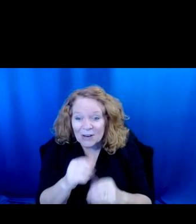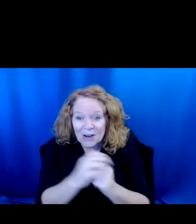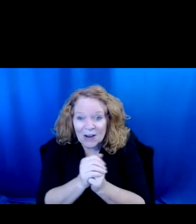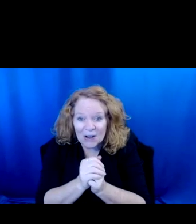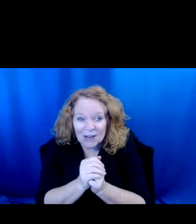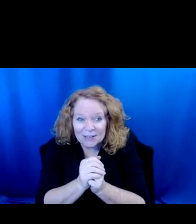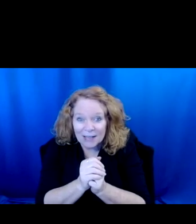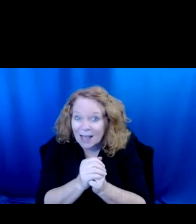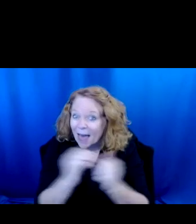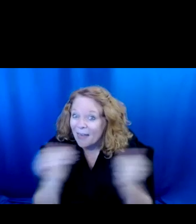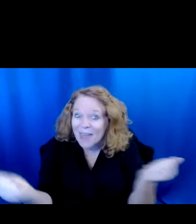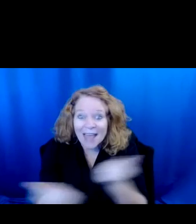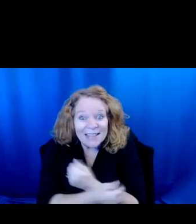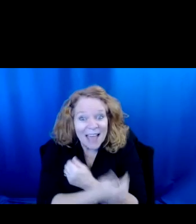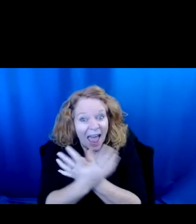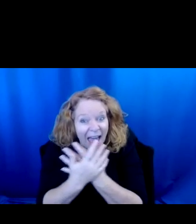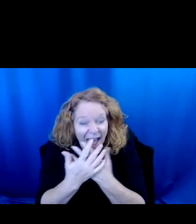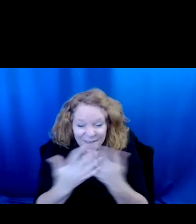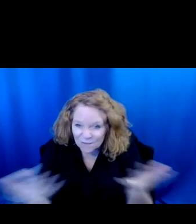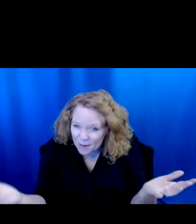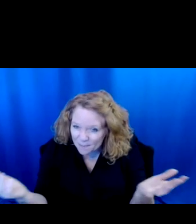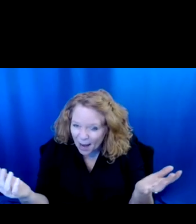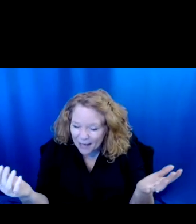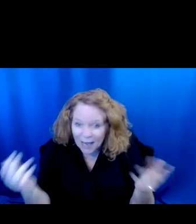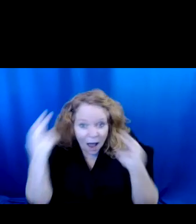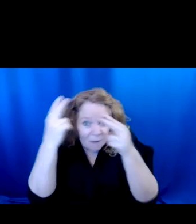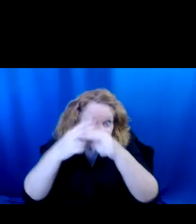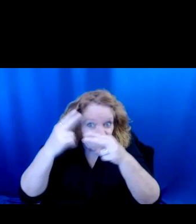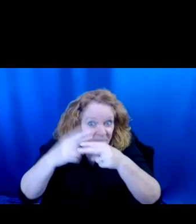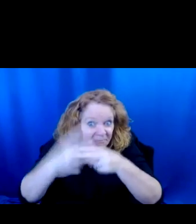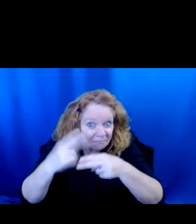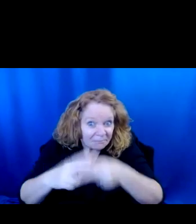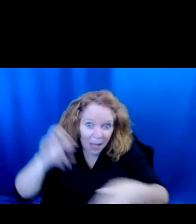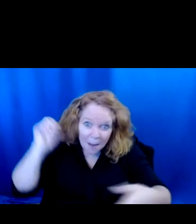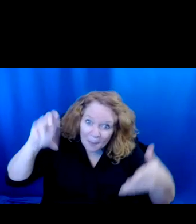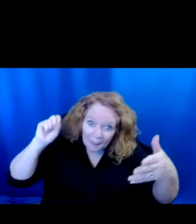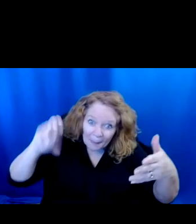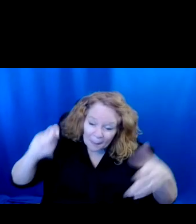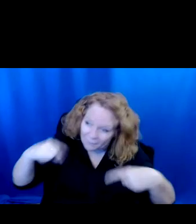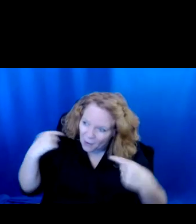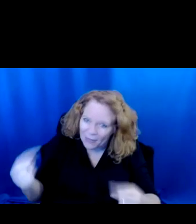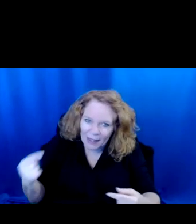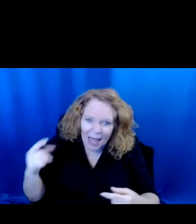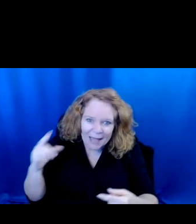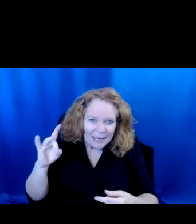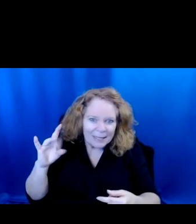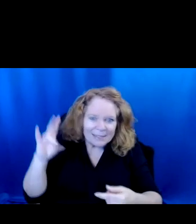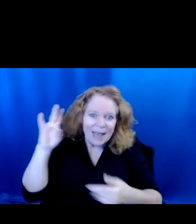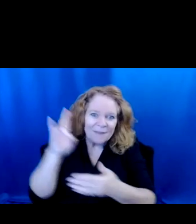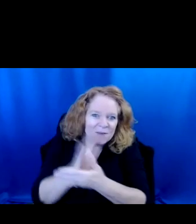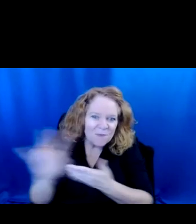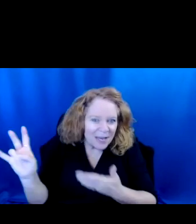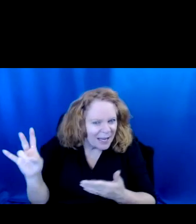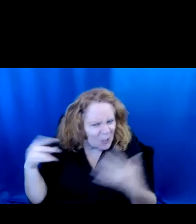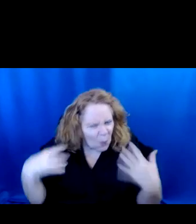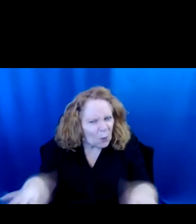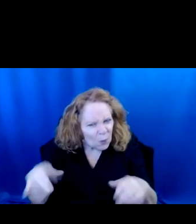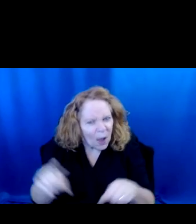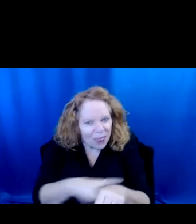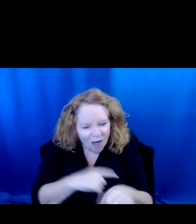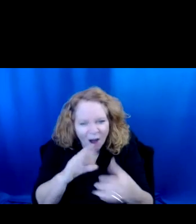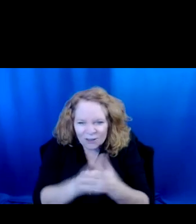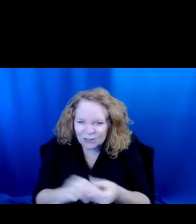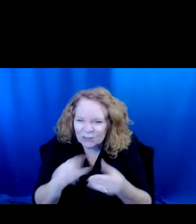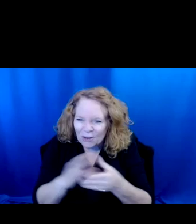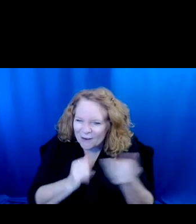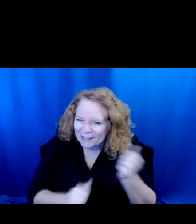everybody. We've done so many name calls out over the last 7 weeks. We've had such a long story time show run,